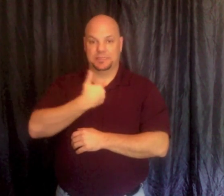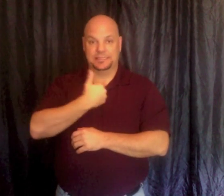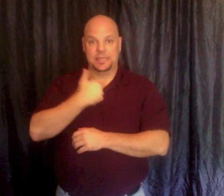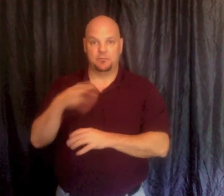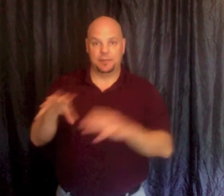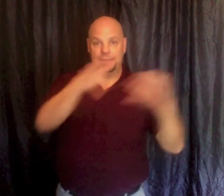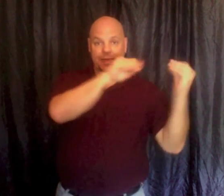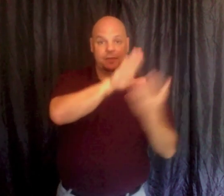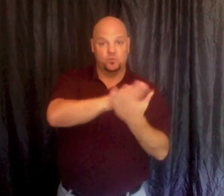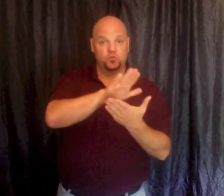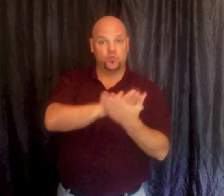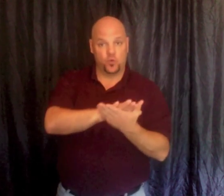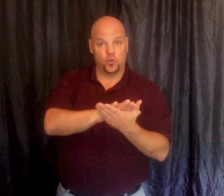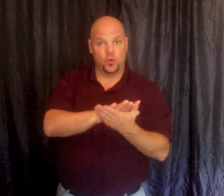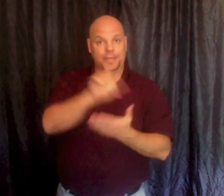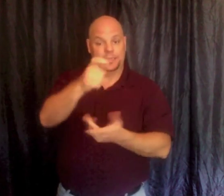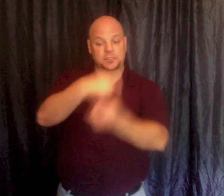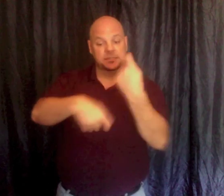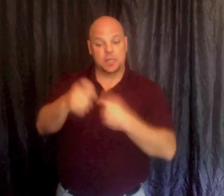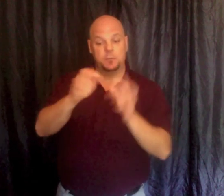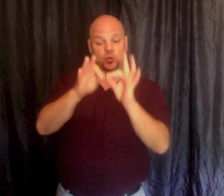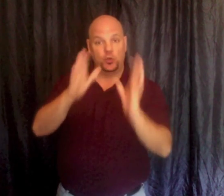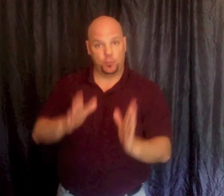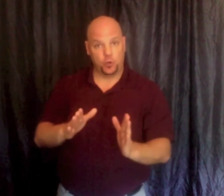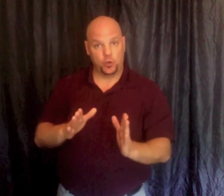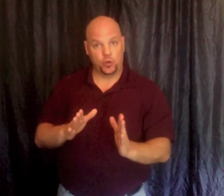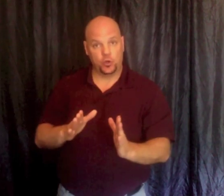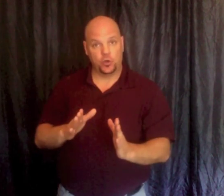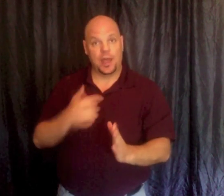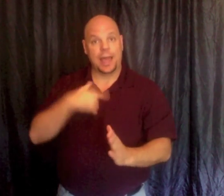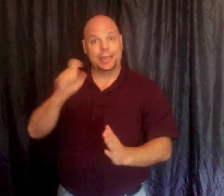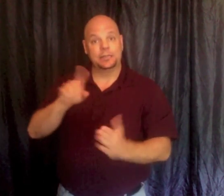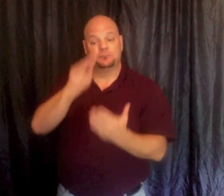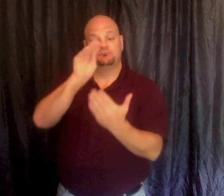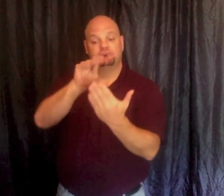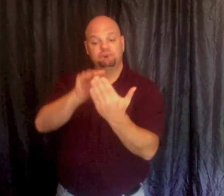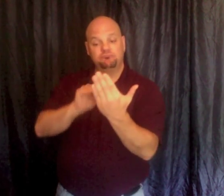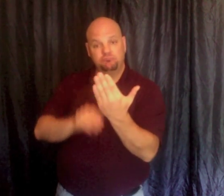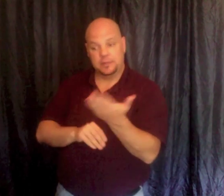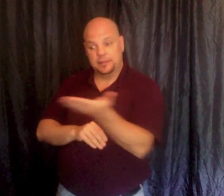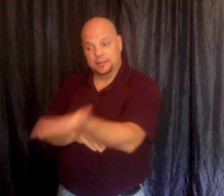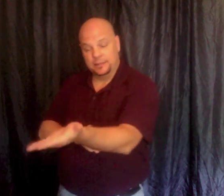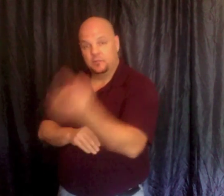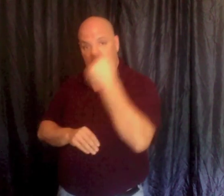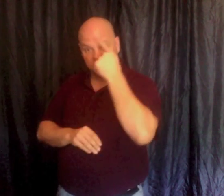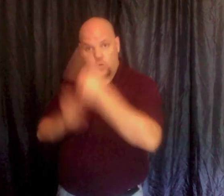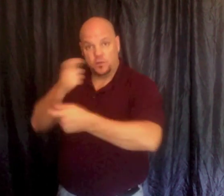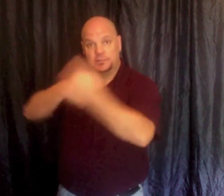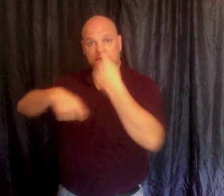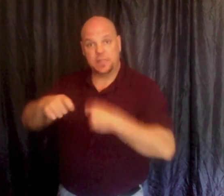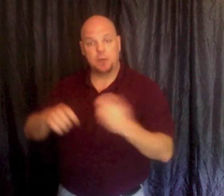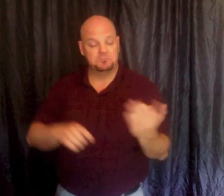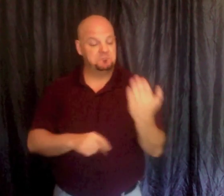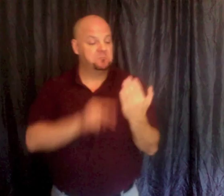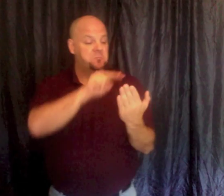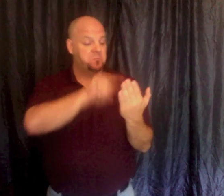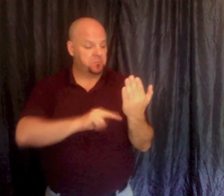substitute interpreter is coming, I need to be able to to be able to leave notes for the substitute interpreter to confide that,